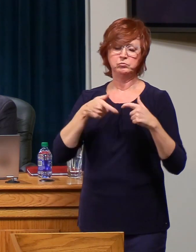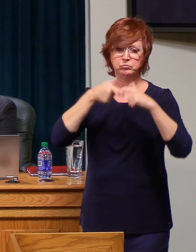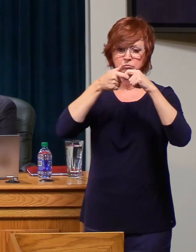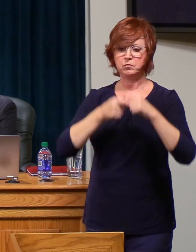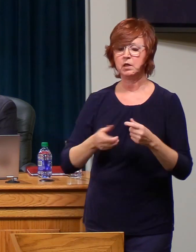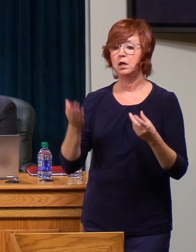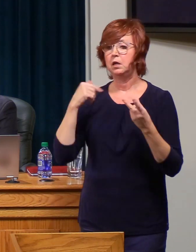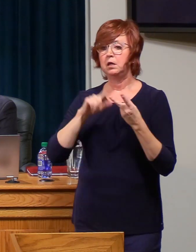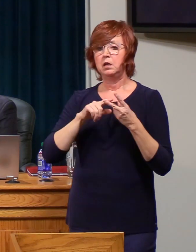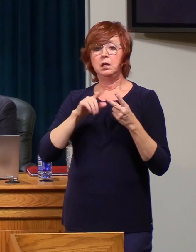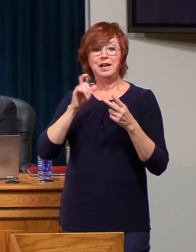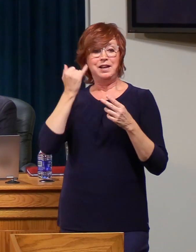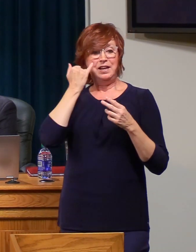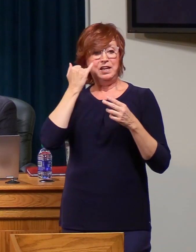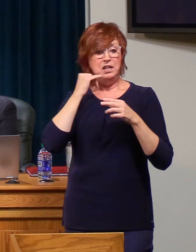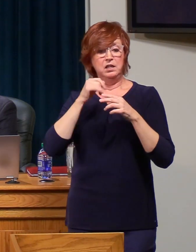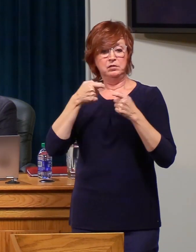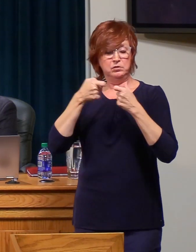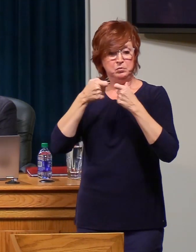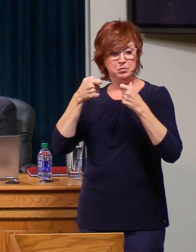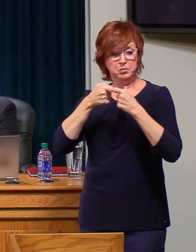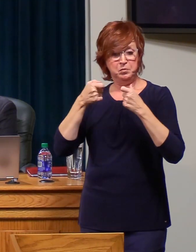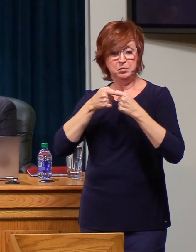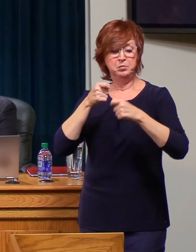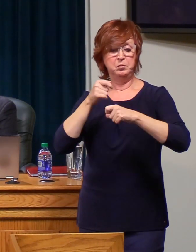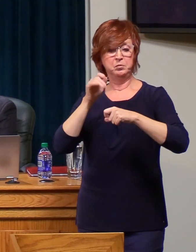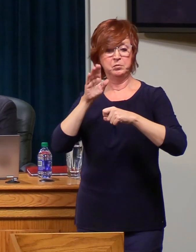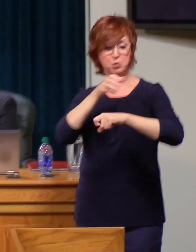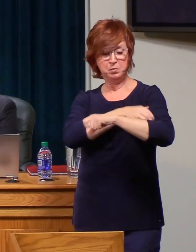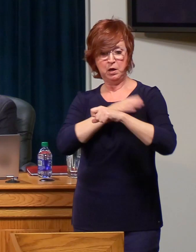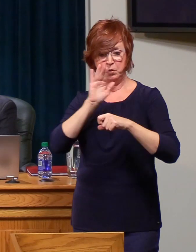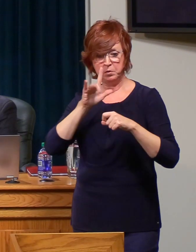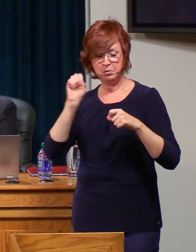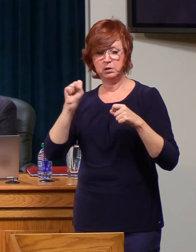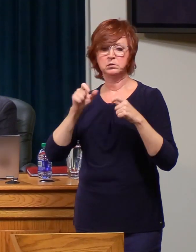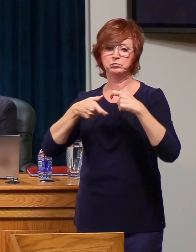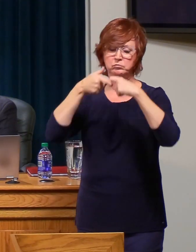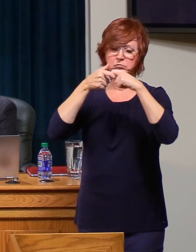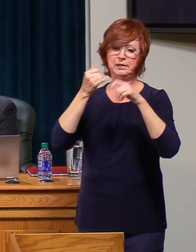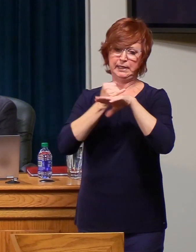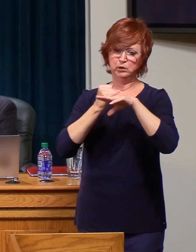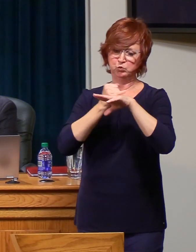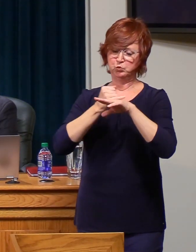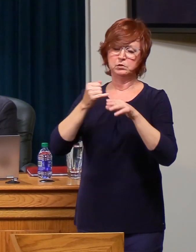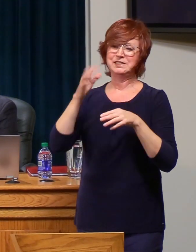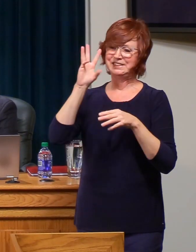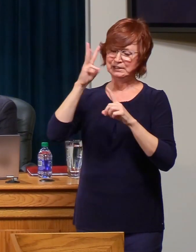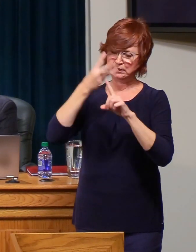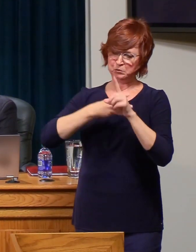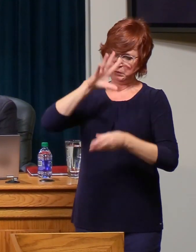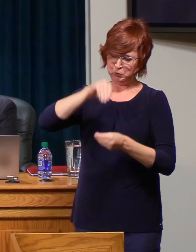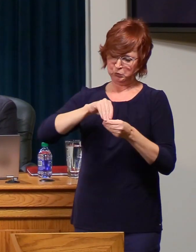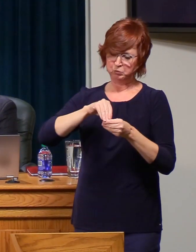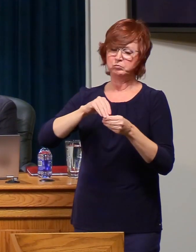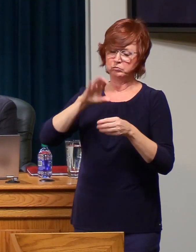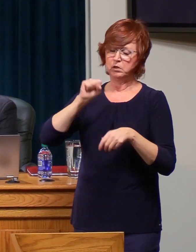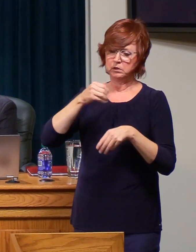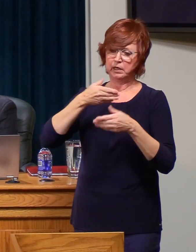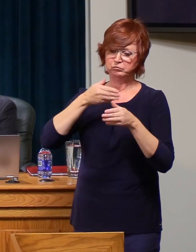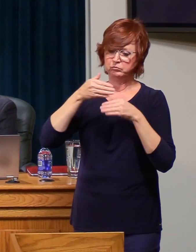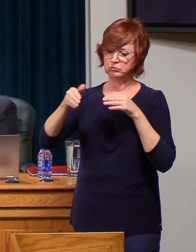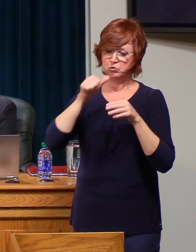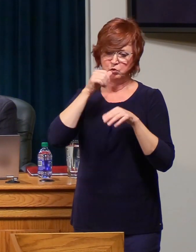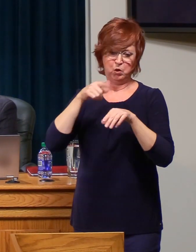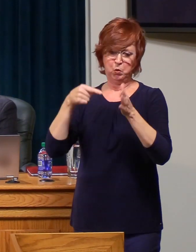earlier this week. And it will be made available to all Crown Utility customers. And effective immediately,